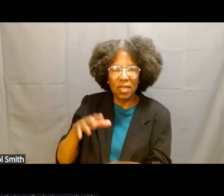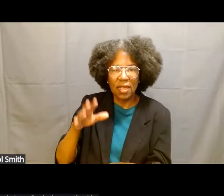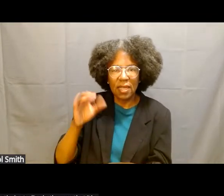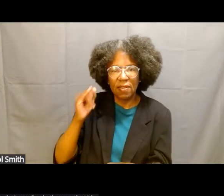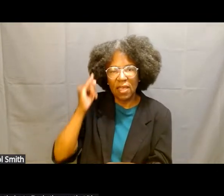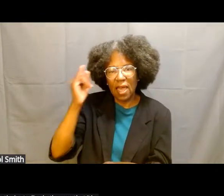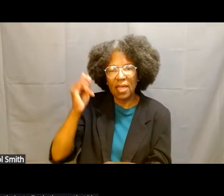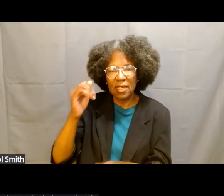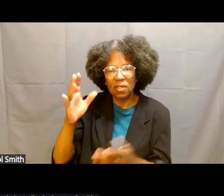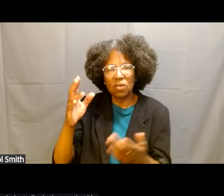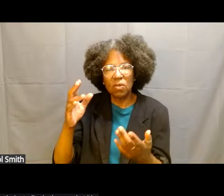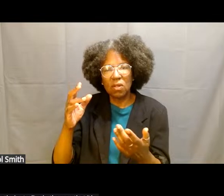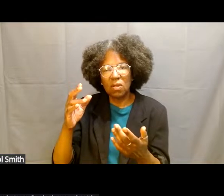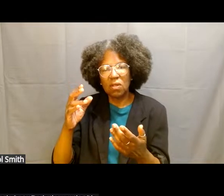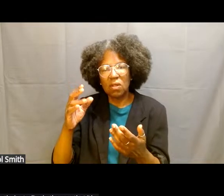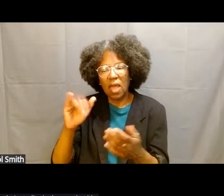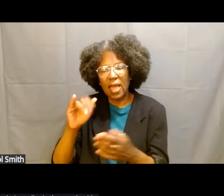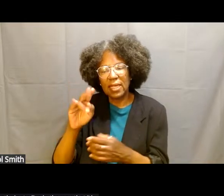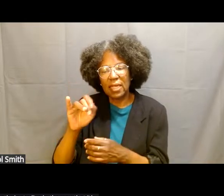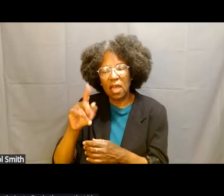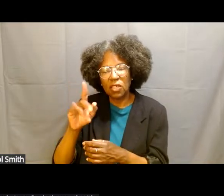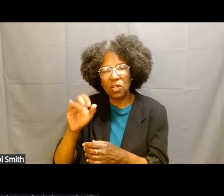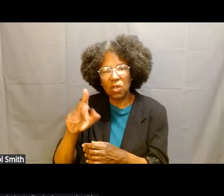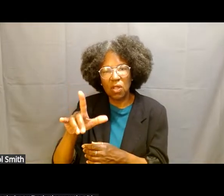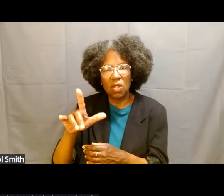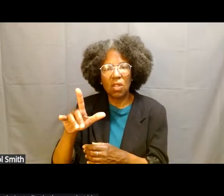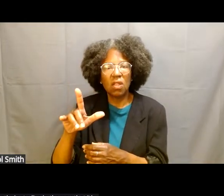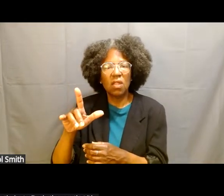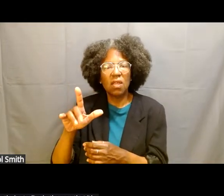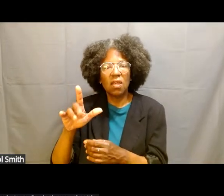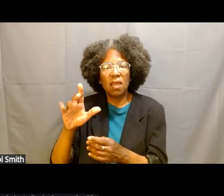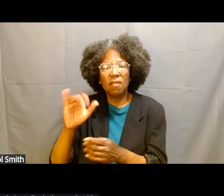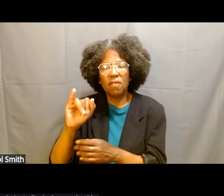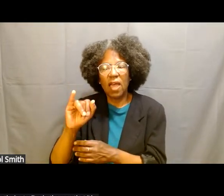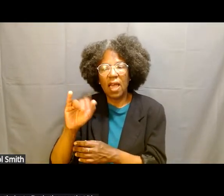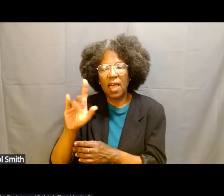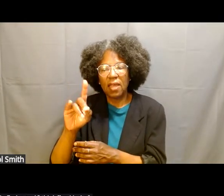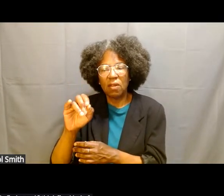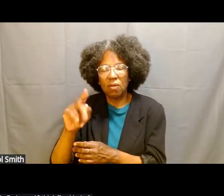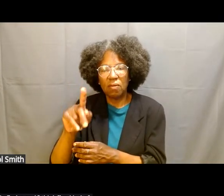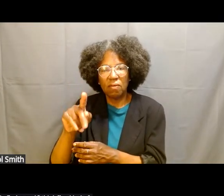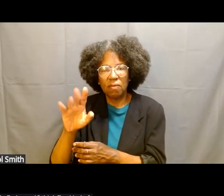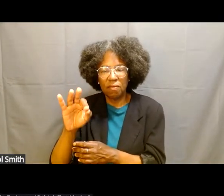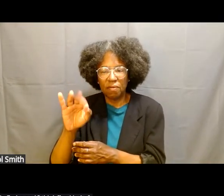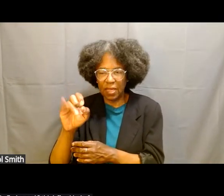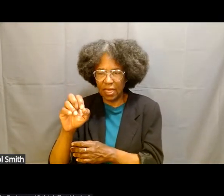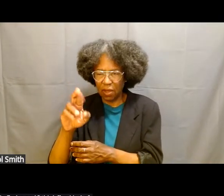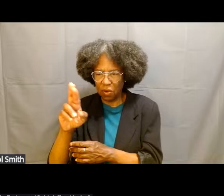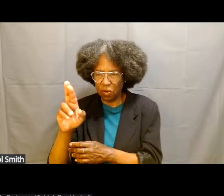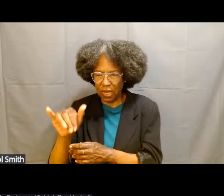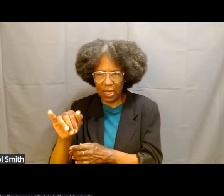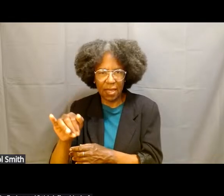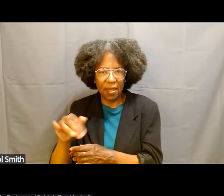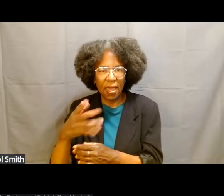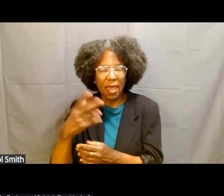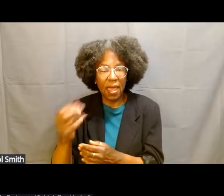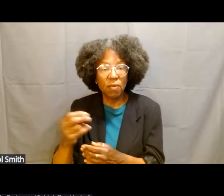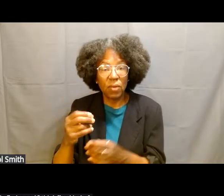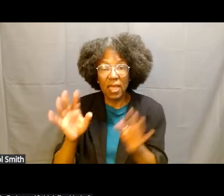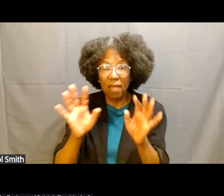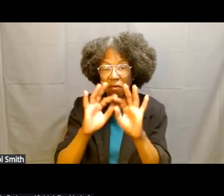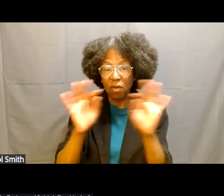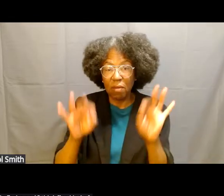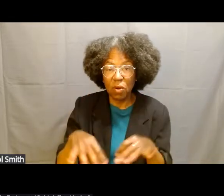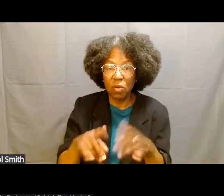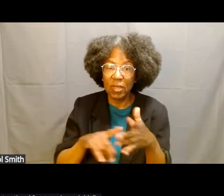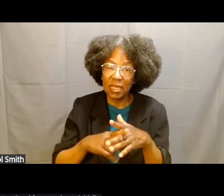Freire. And I think I've kind of expressed these concerns before when the instructional framework was initially presented,